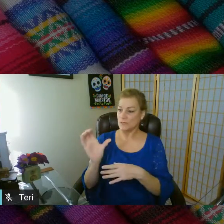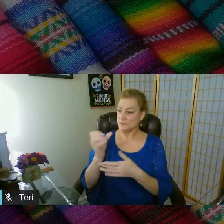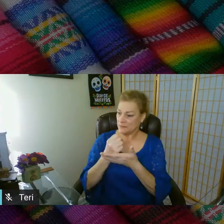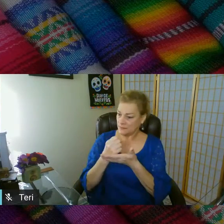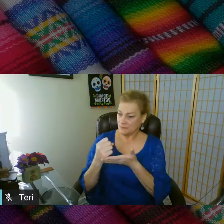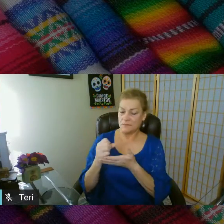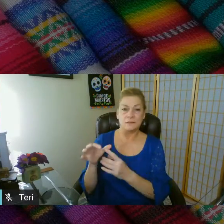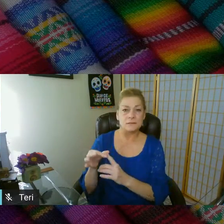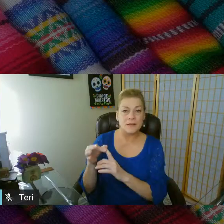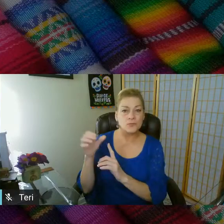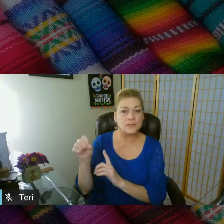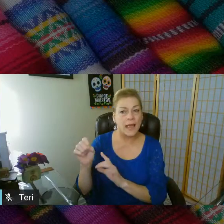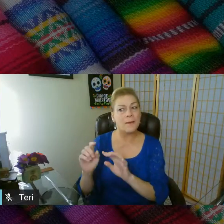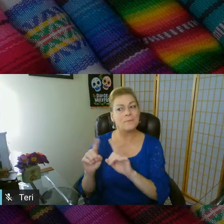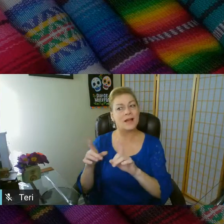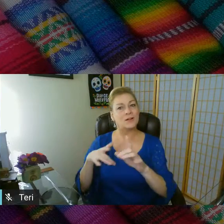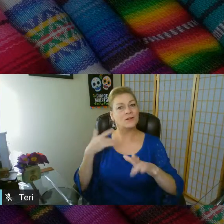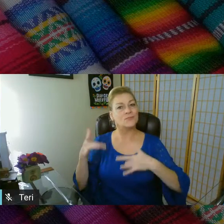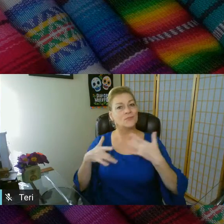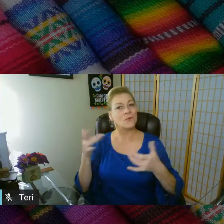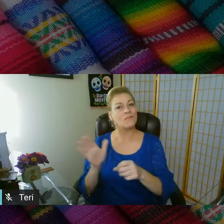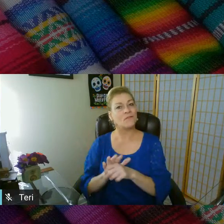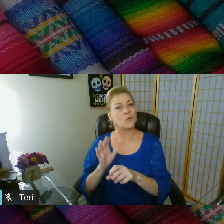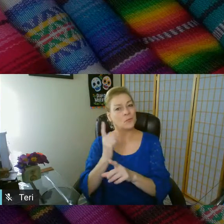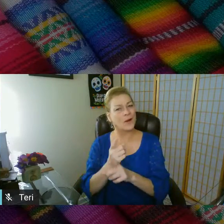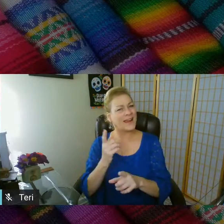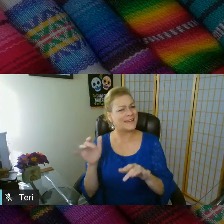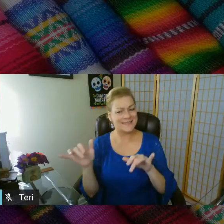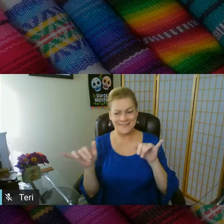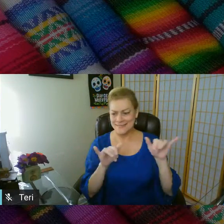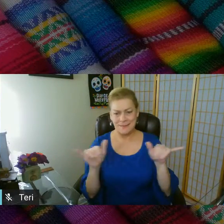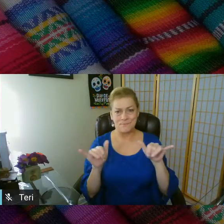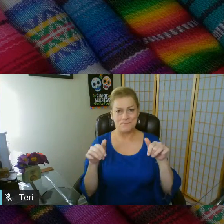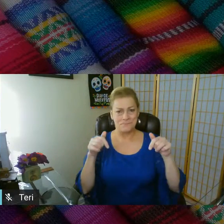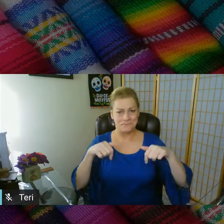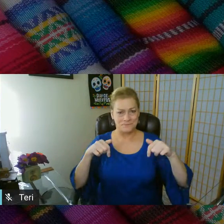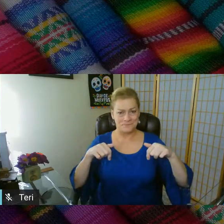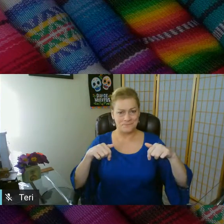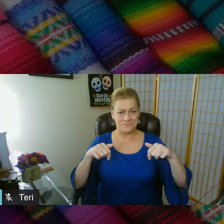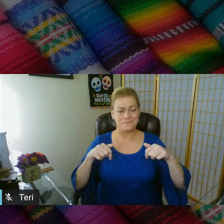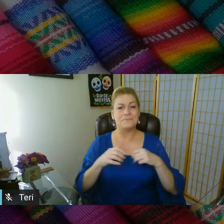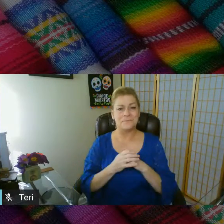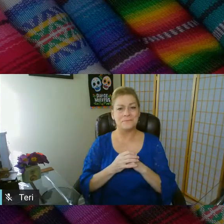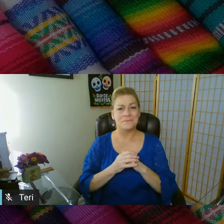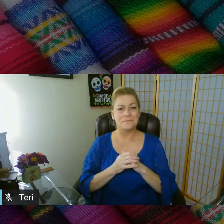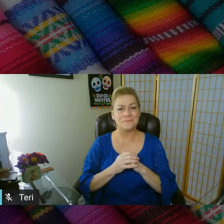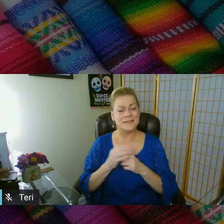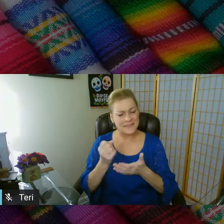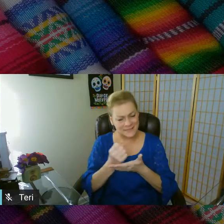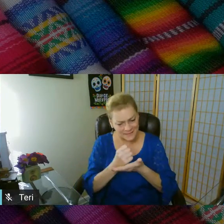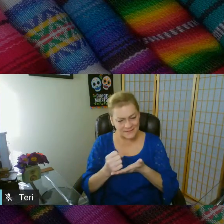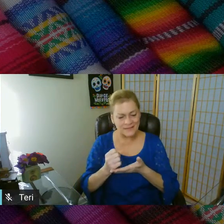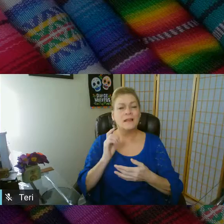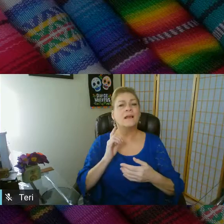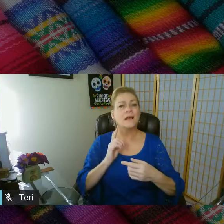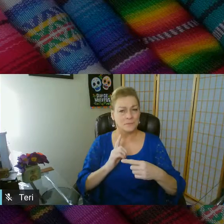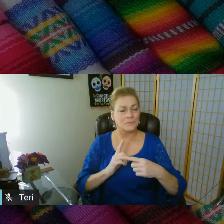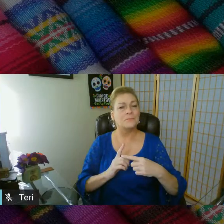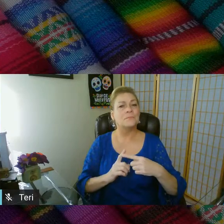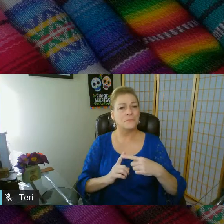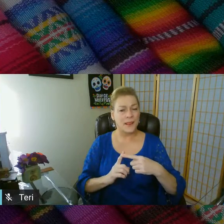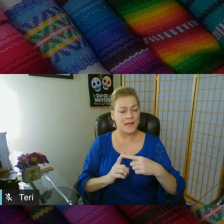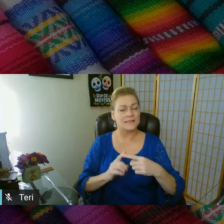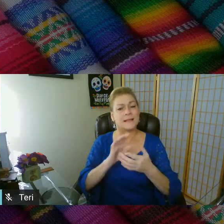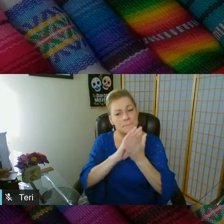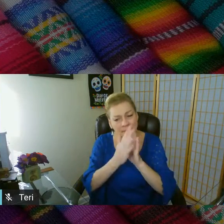is also a very joyful time. So this holiday has both elements, the piece that is sacred of